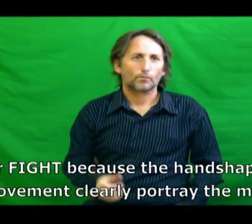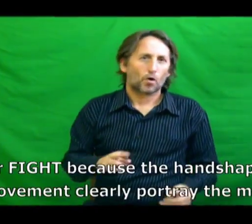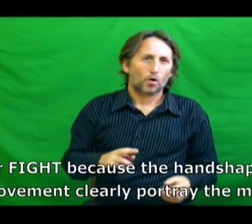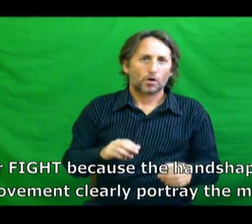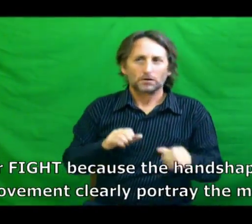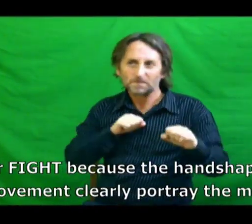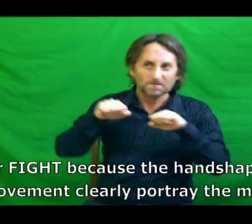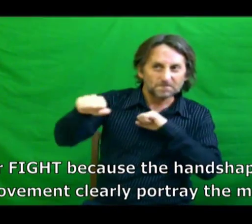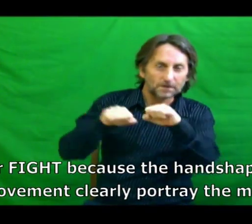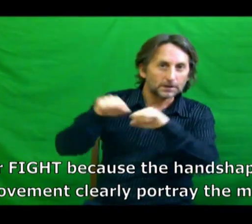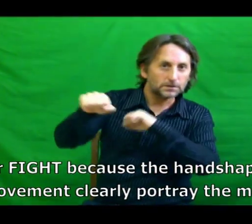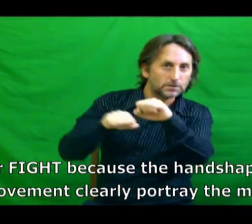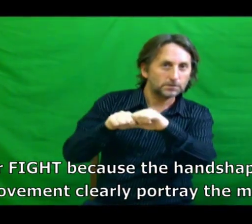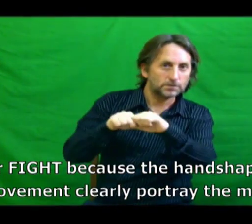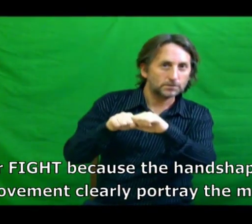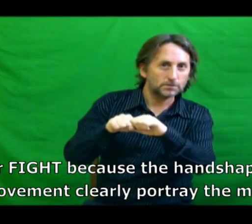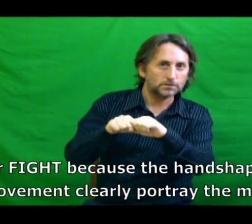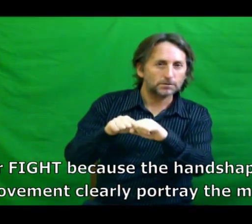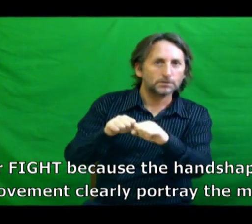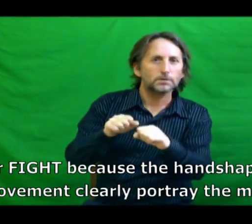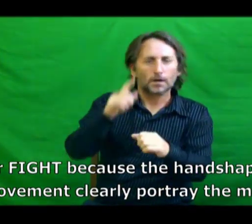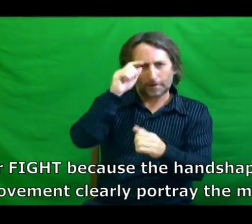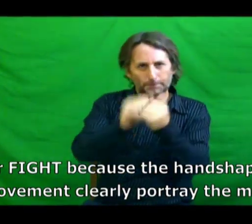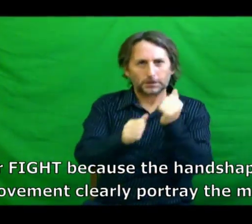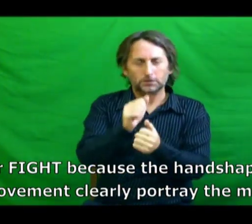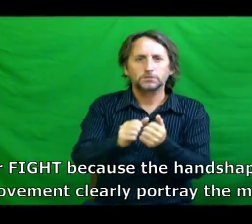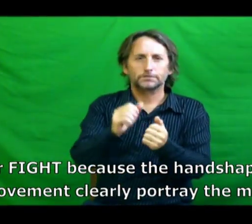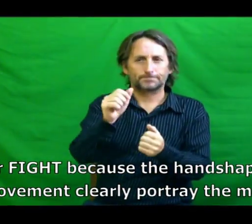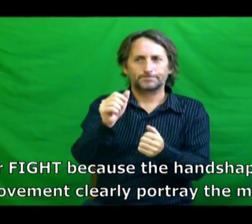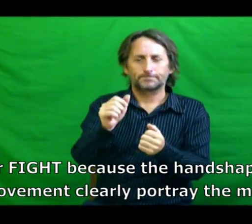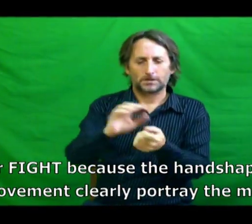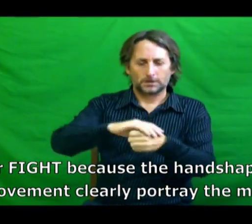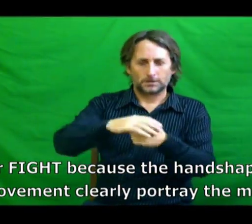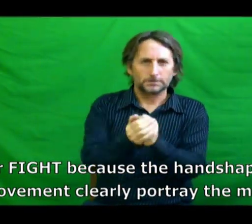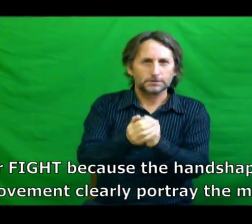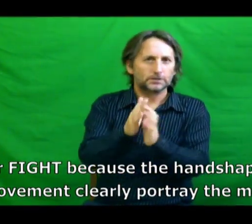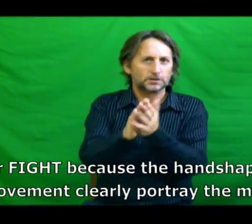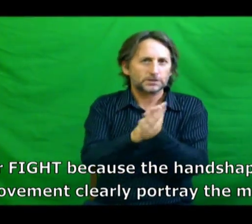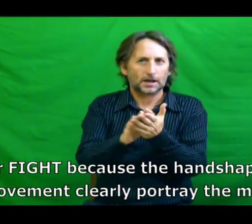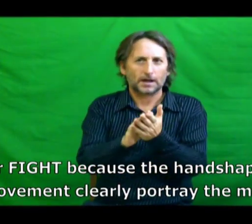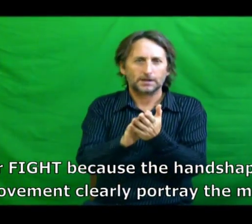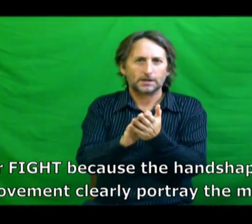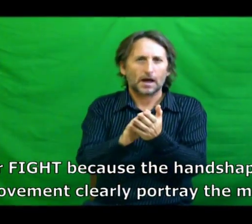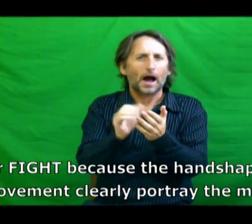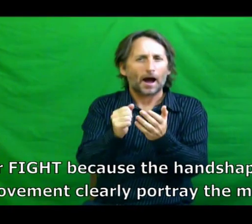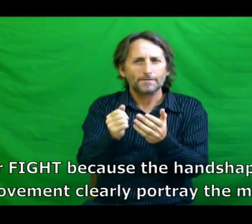Or fight, because the hand shape and movement clearly portray the meaning.